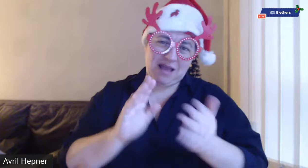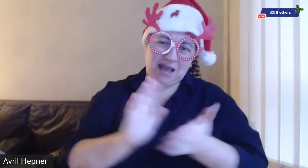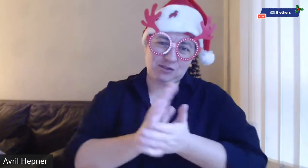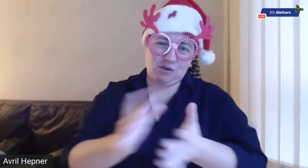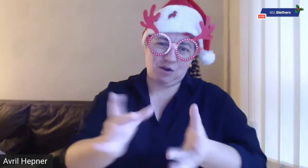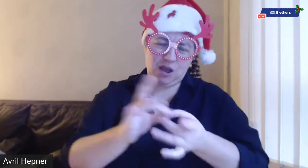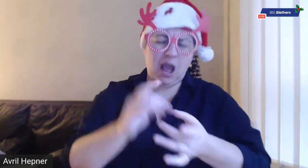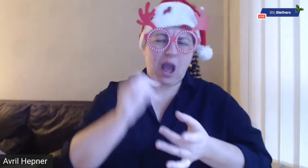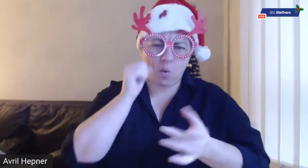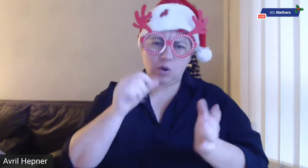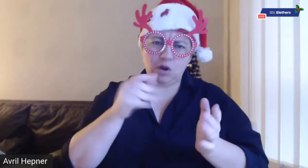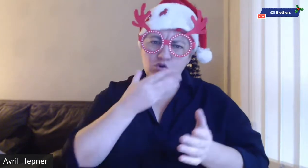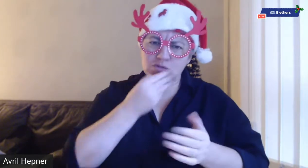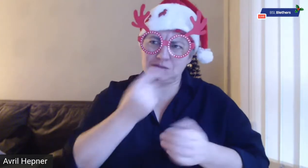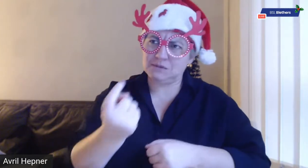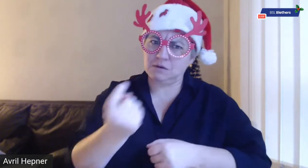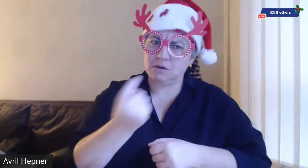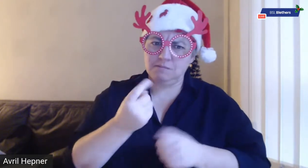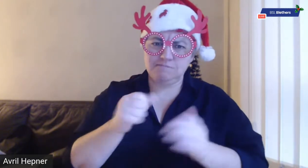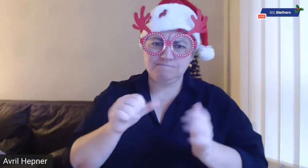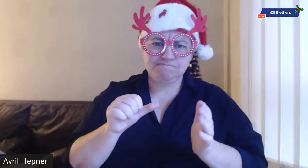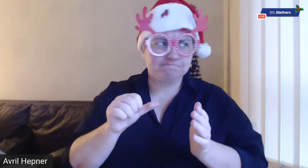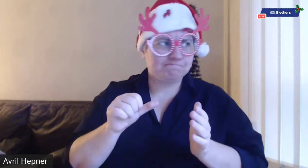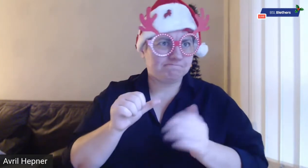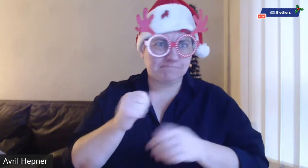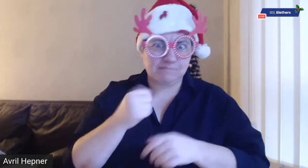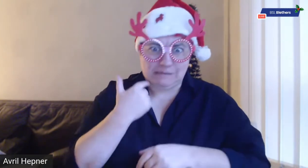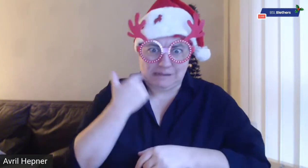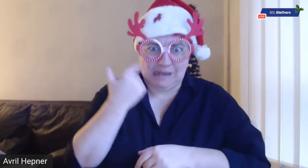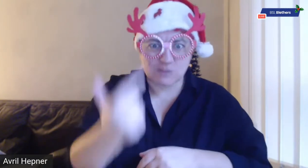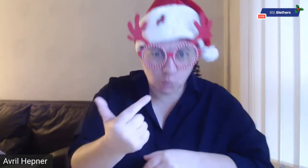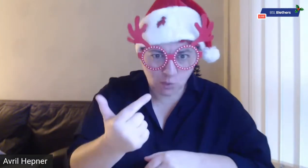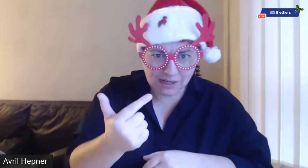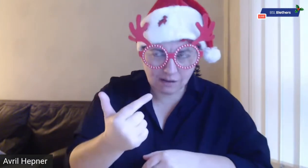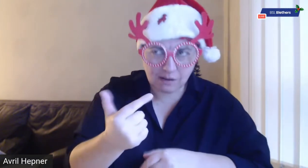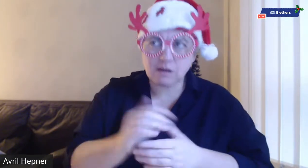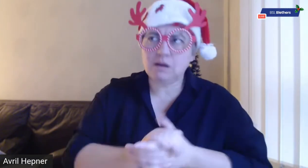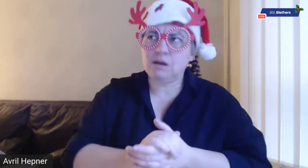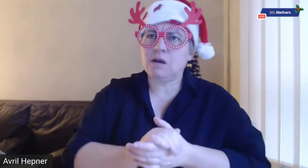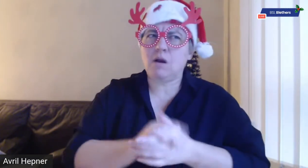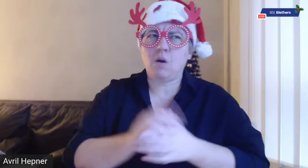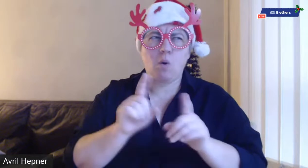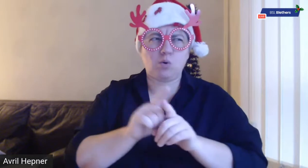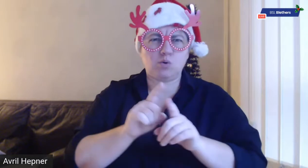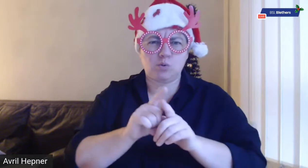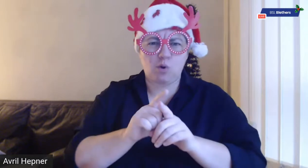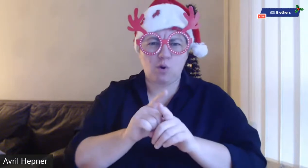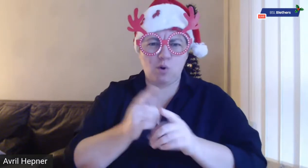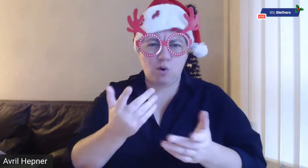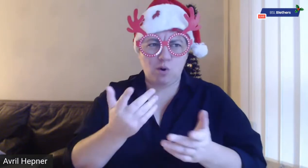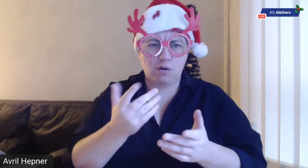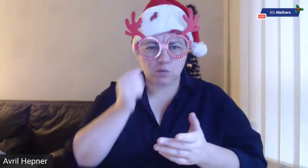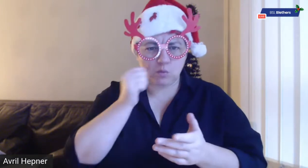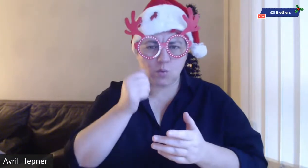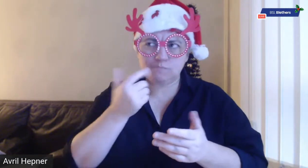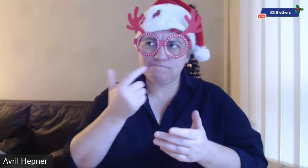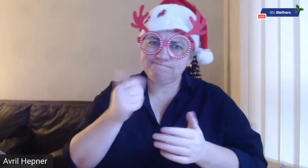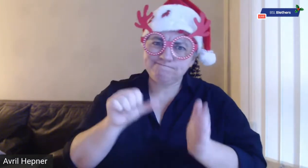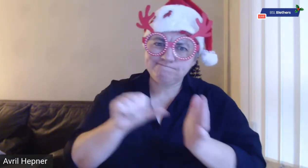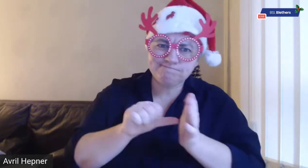our Christmases. I hope you enjoy our Christmas session today. Christmas is, just 2 weeks away, isn't